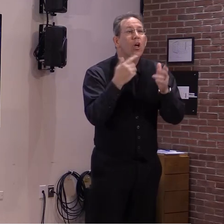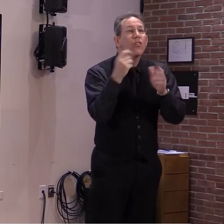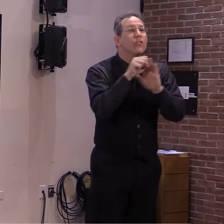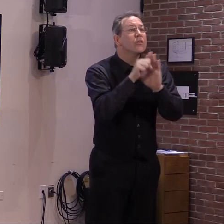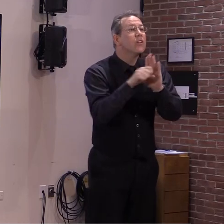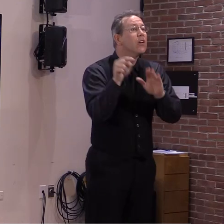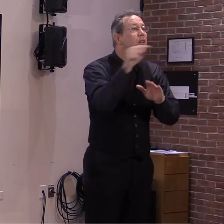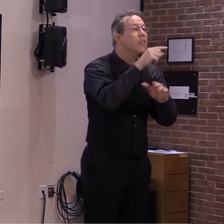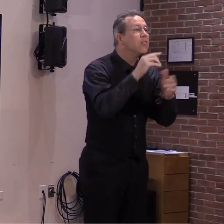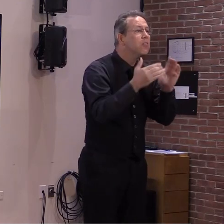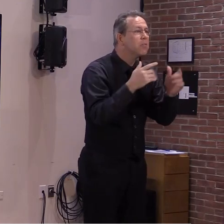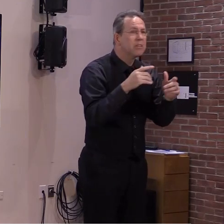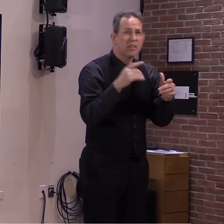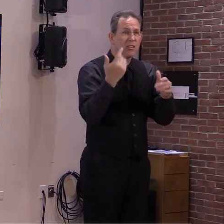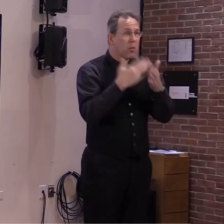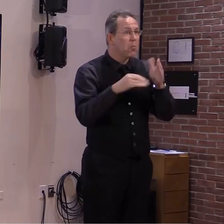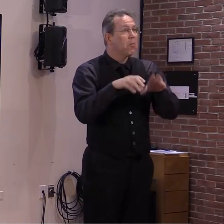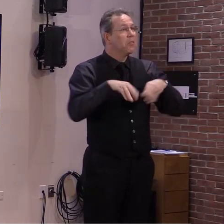some time.